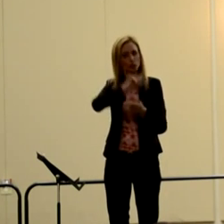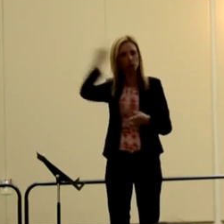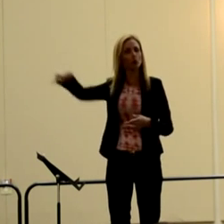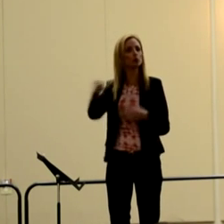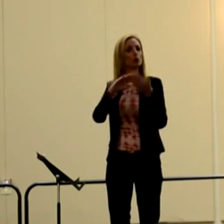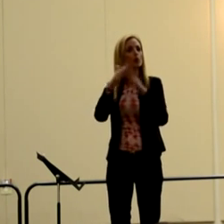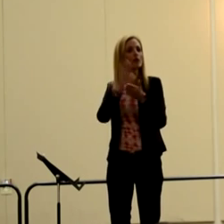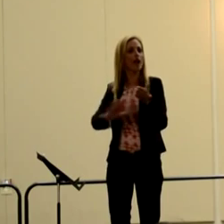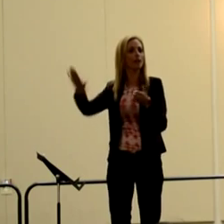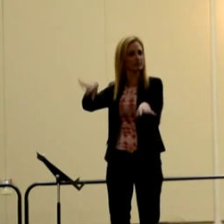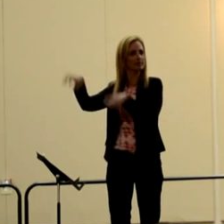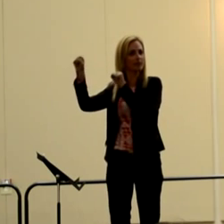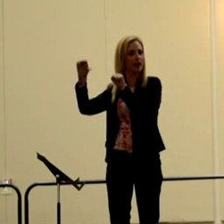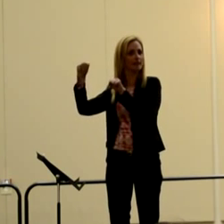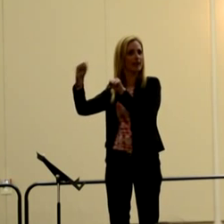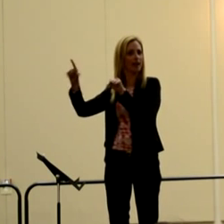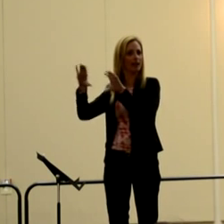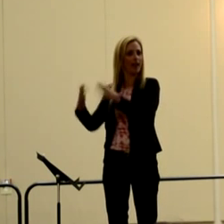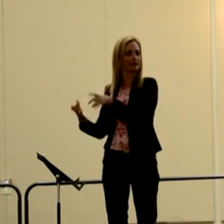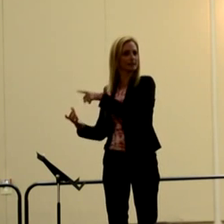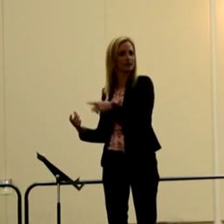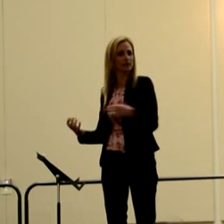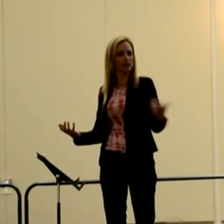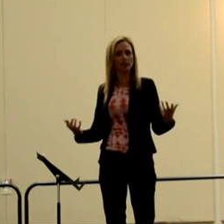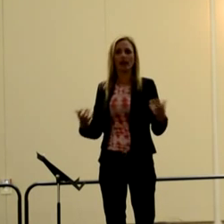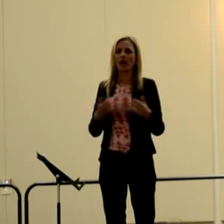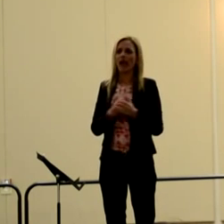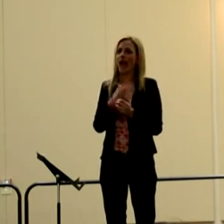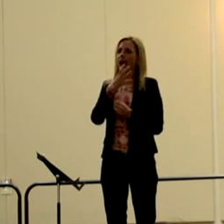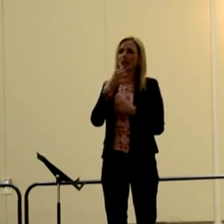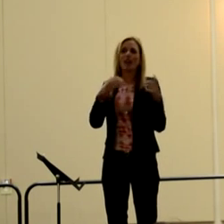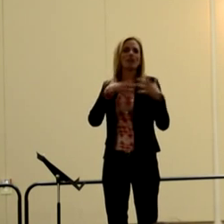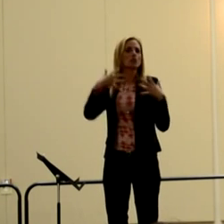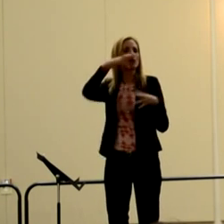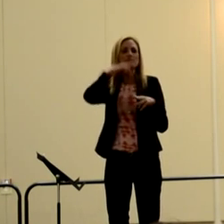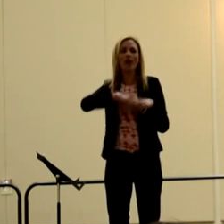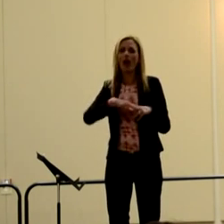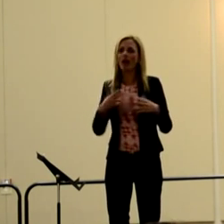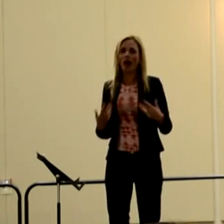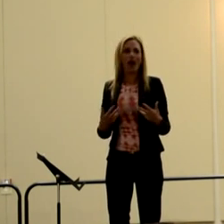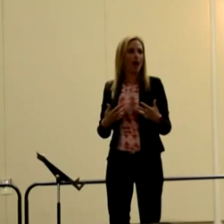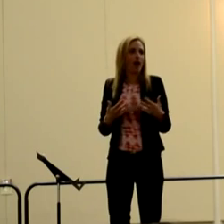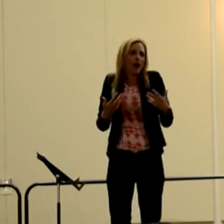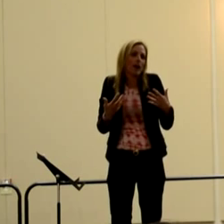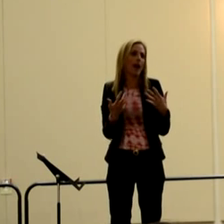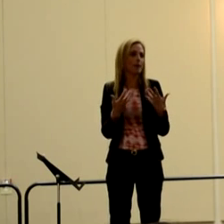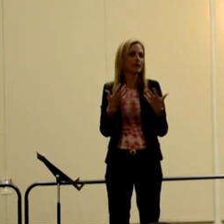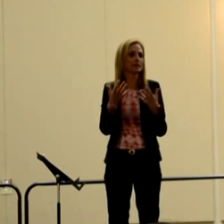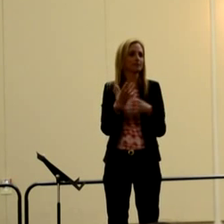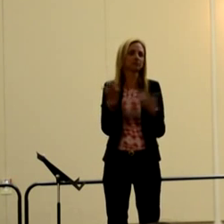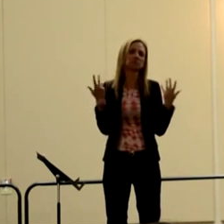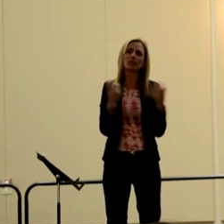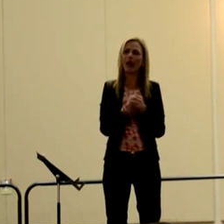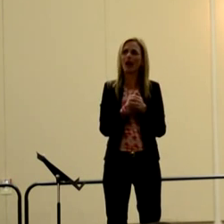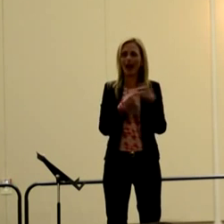offer classes after school. So she's going to community college after school to take ASL classes. And she's having so much fun.